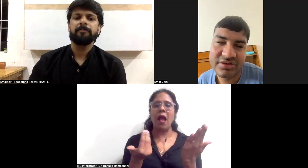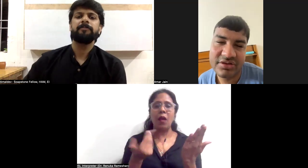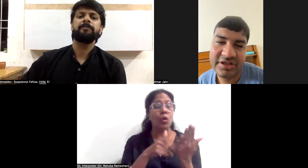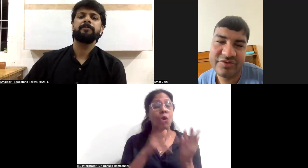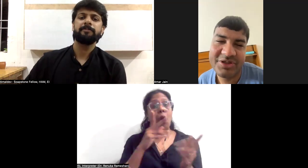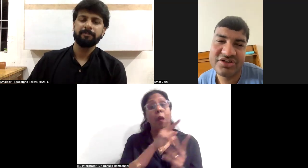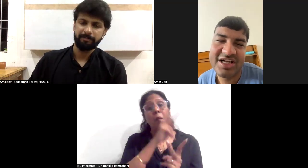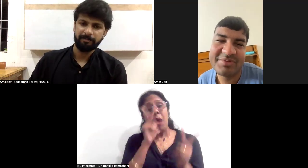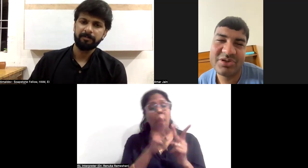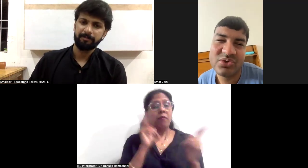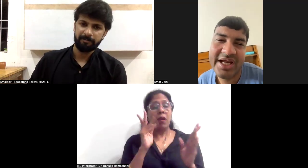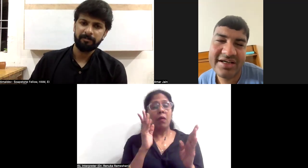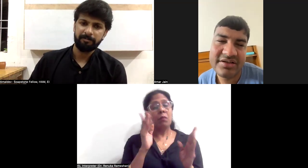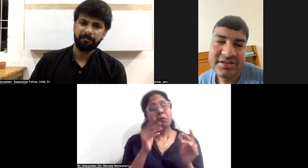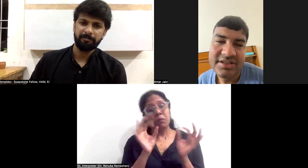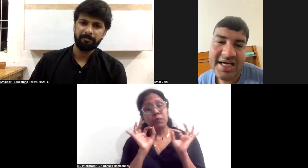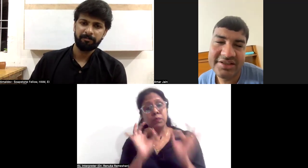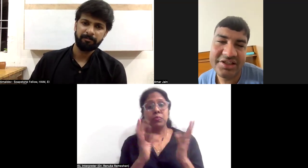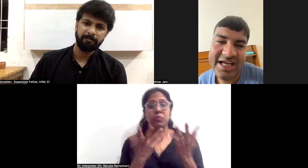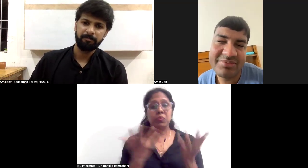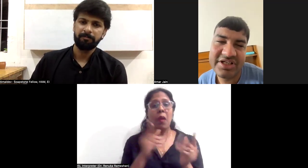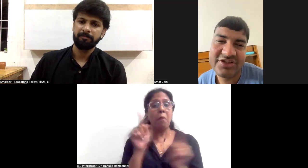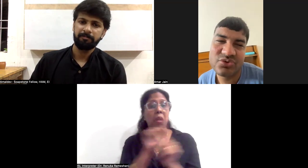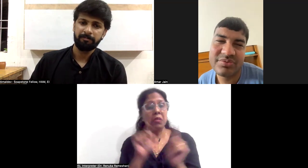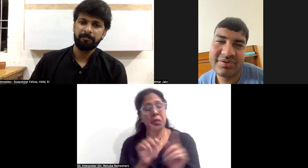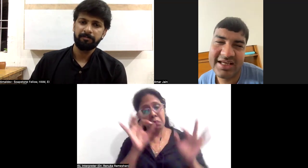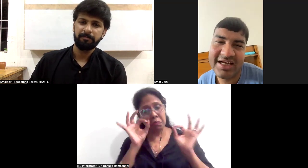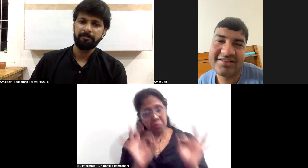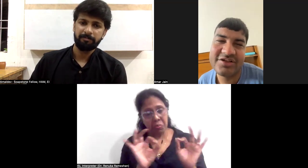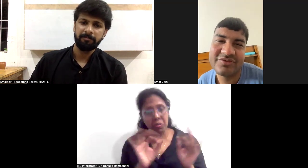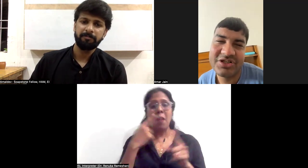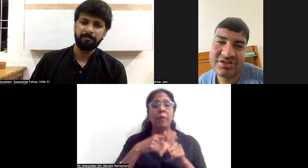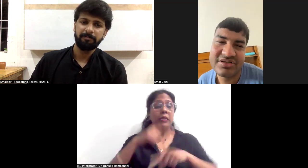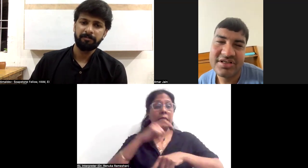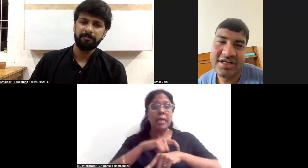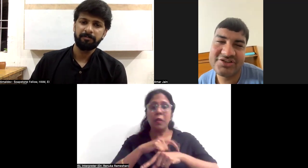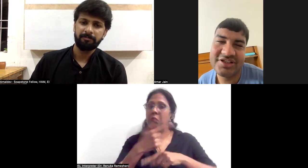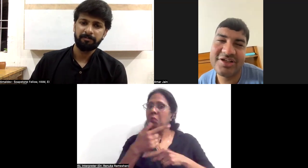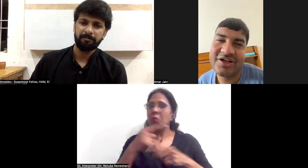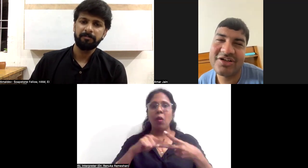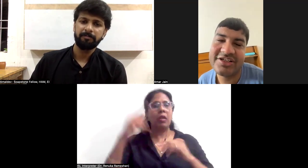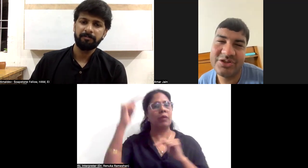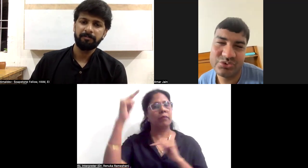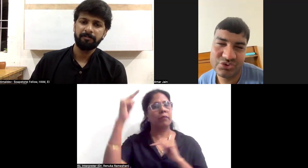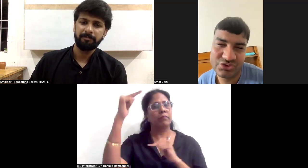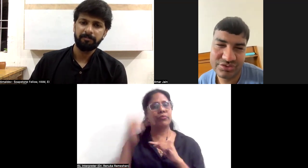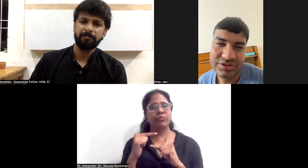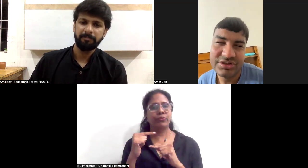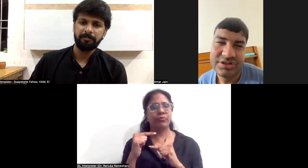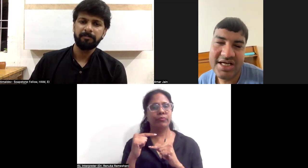accurate information that I'm able to get, and the time it takes to get that information has significantly